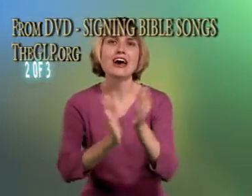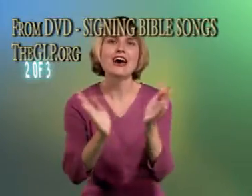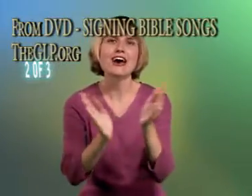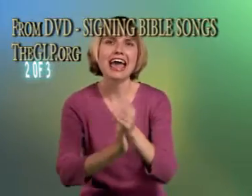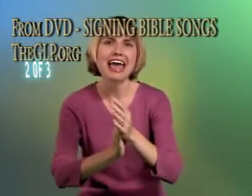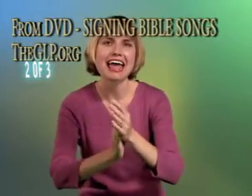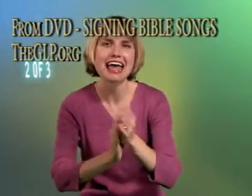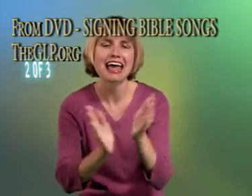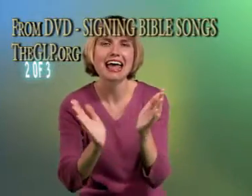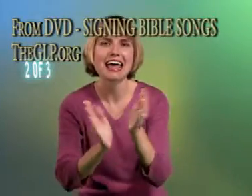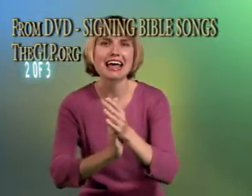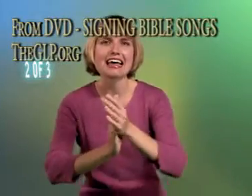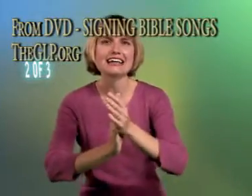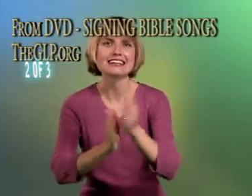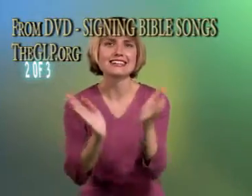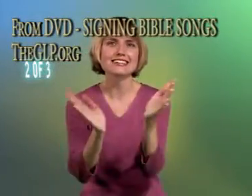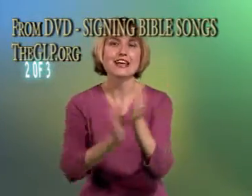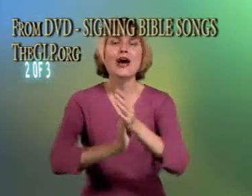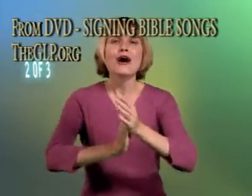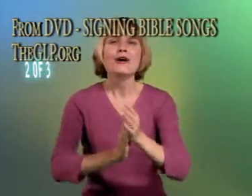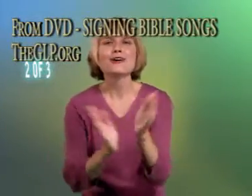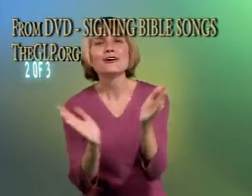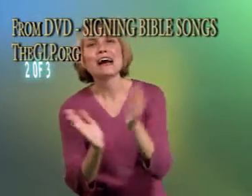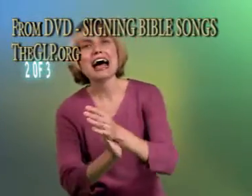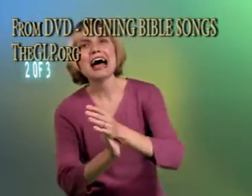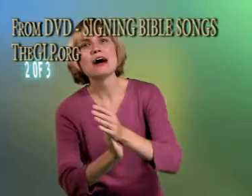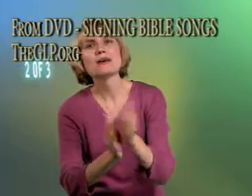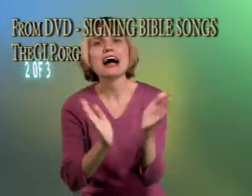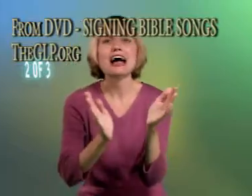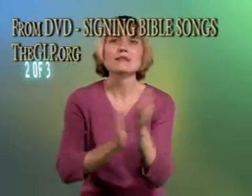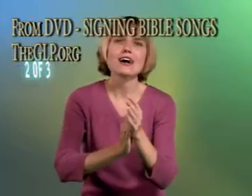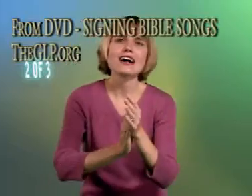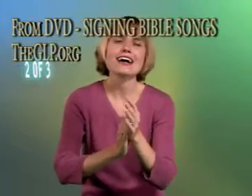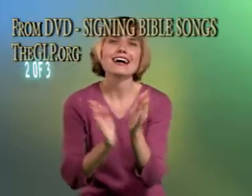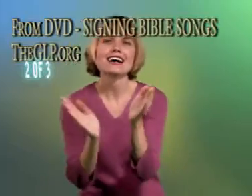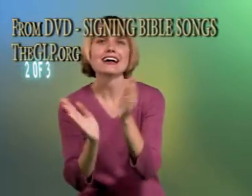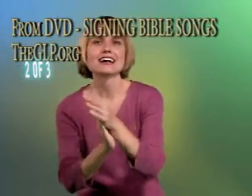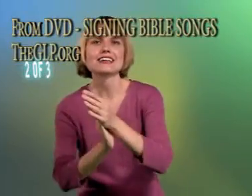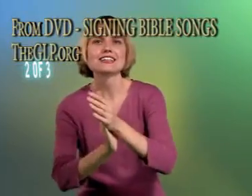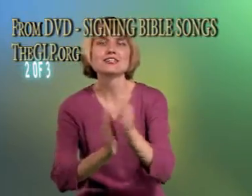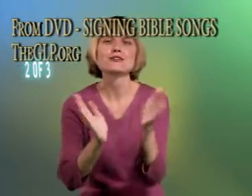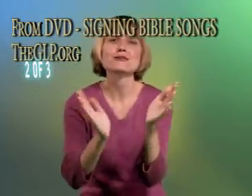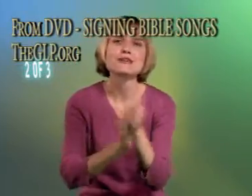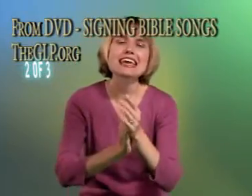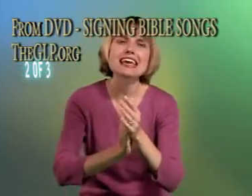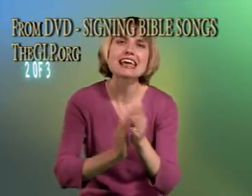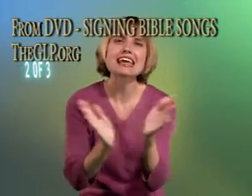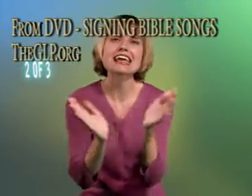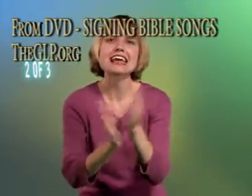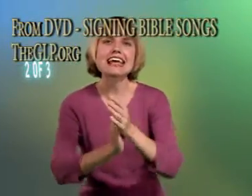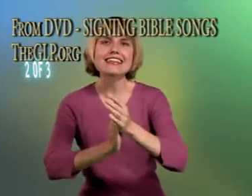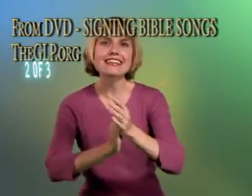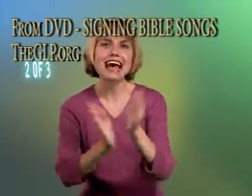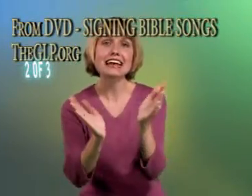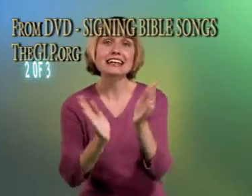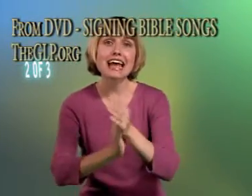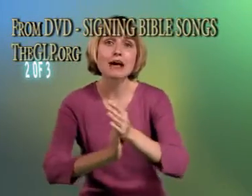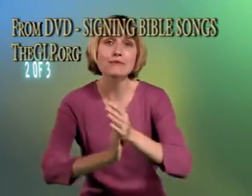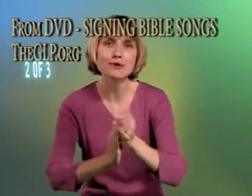their hands, oh, how I want to be in that